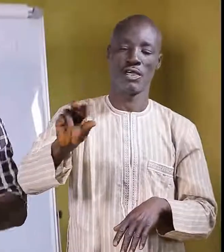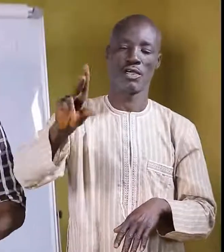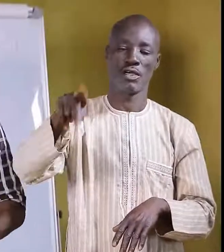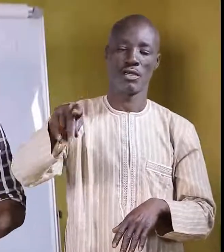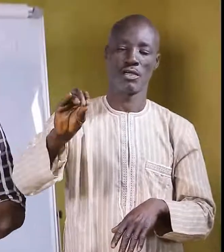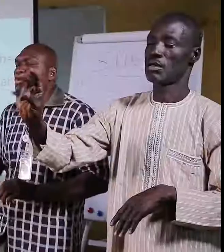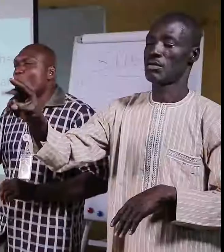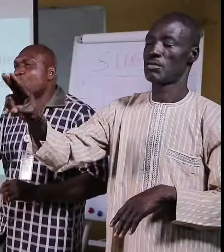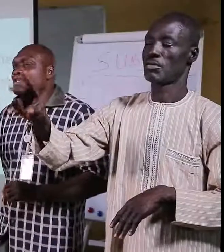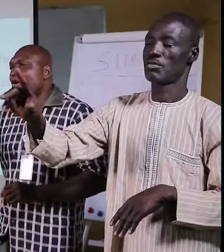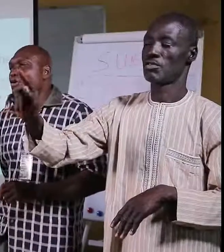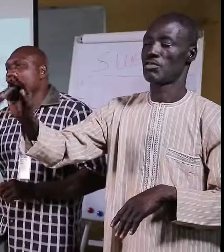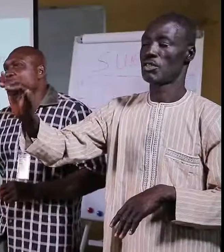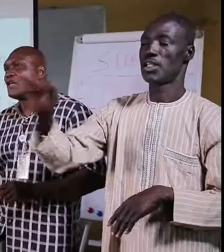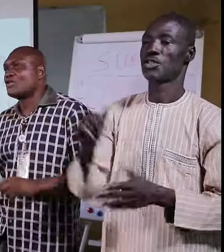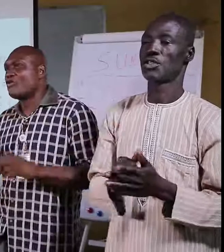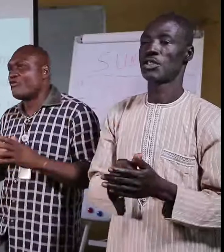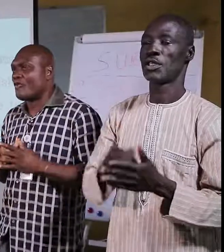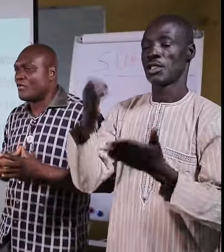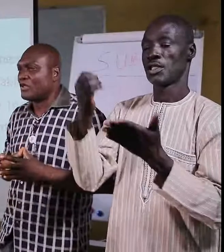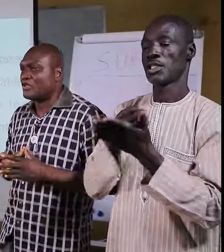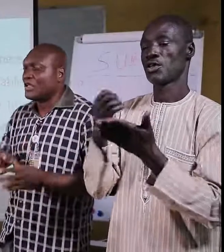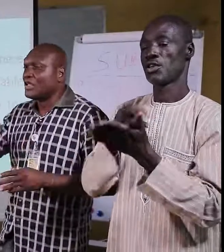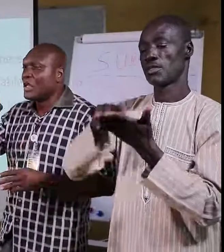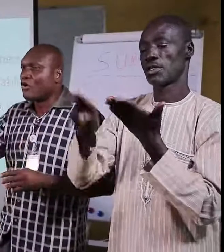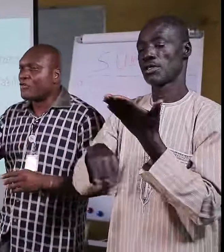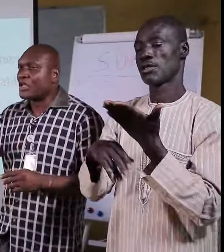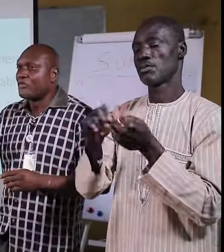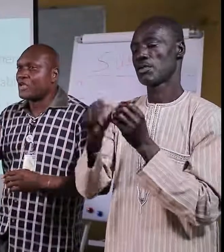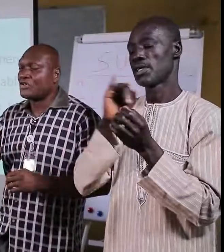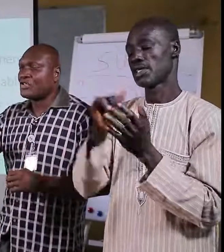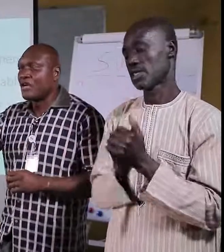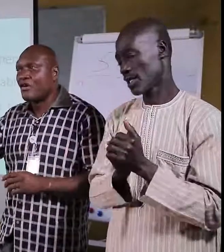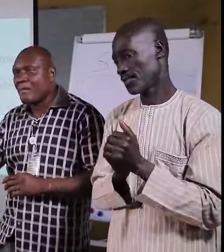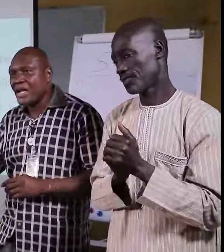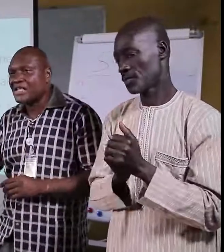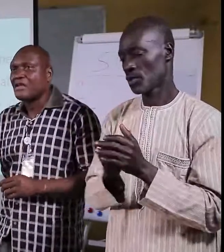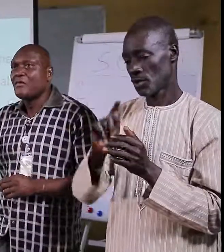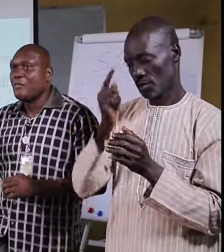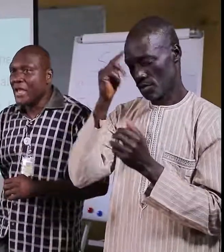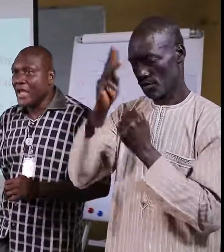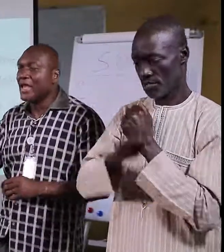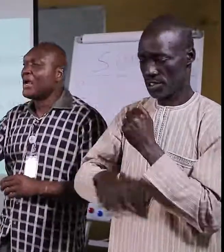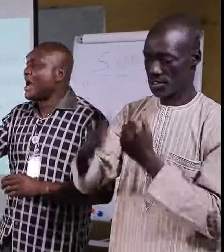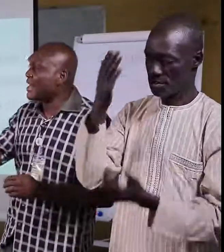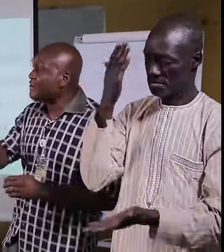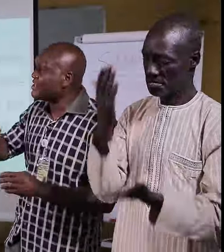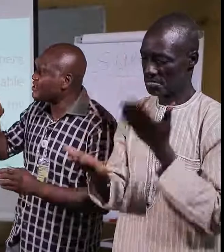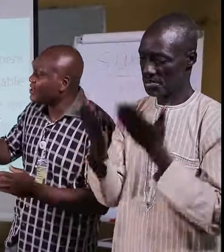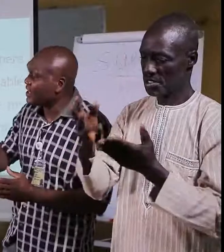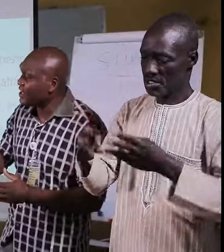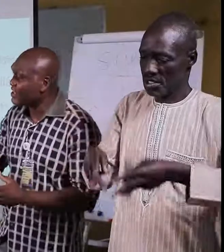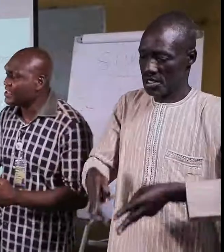very low. What is the economic implication of overpopulation? The economic implication is that government may